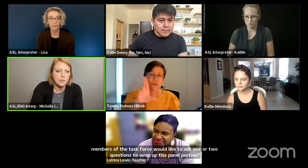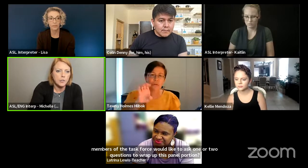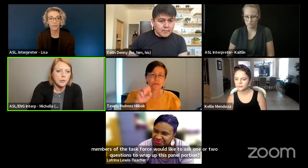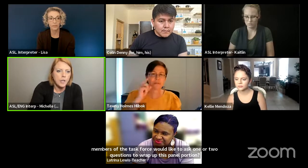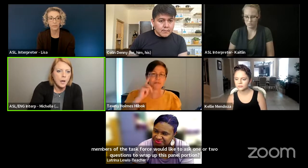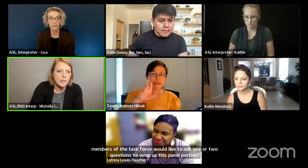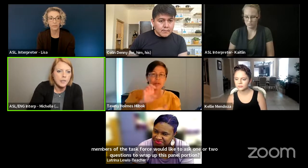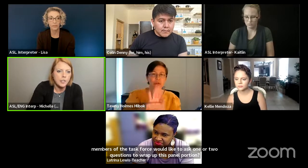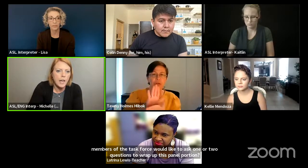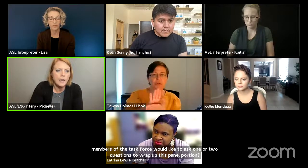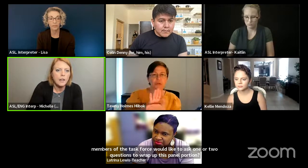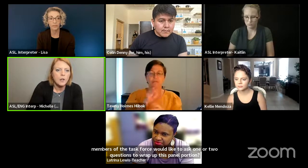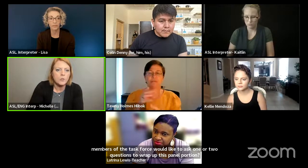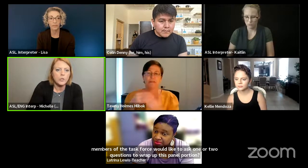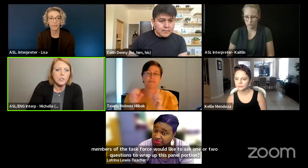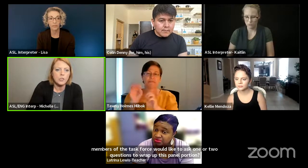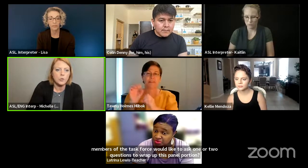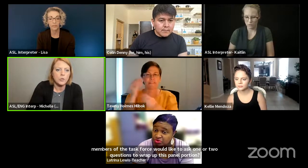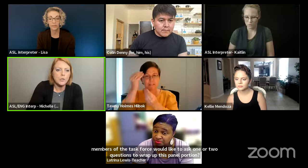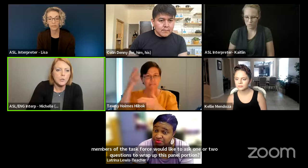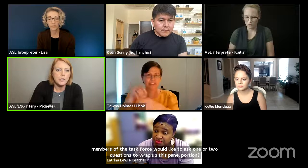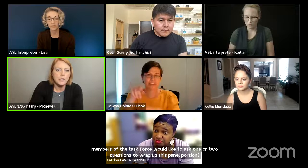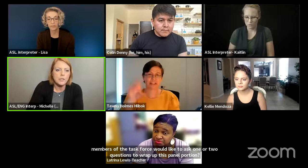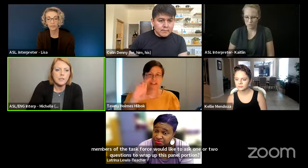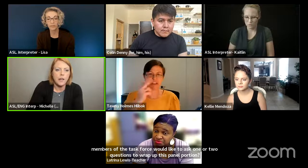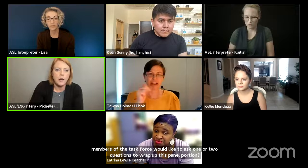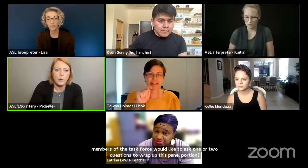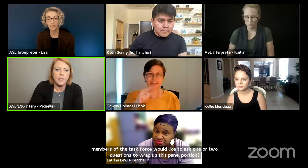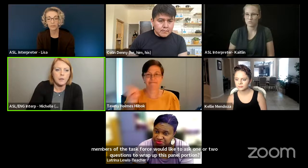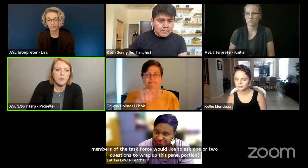like to review those comments in the chat for additional